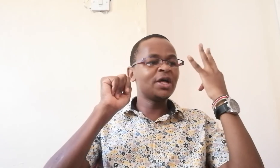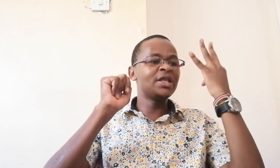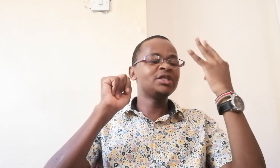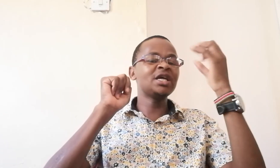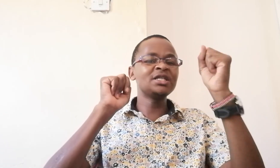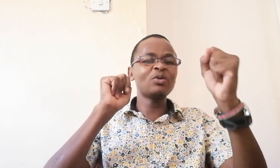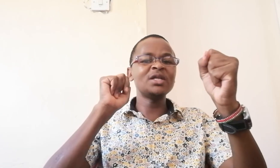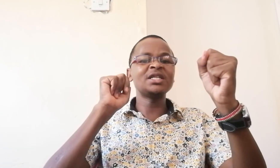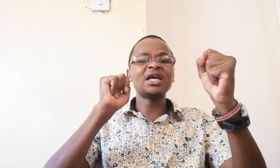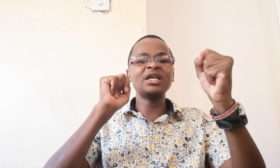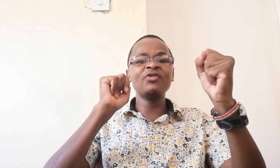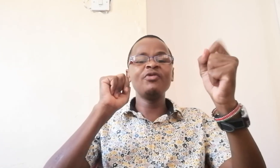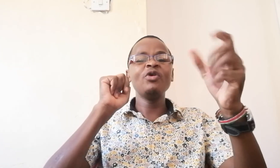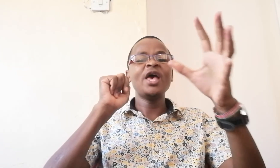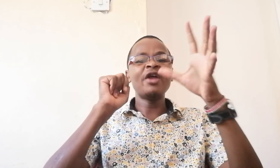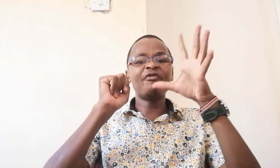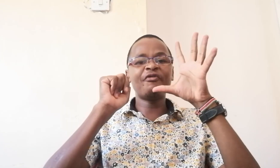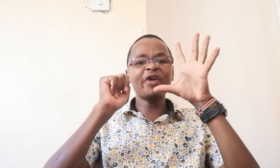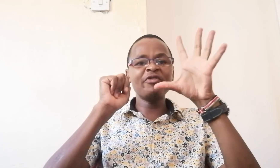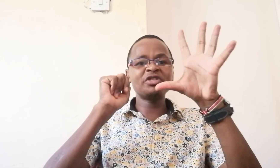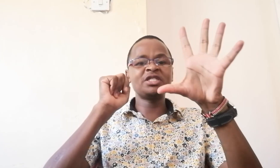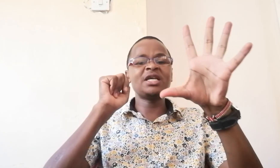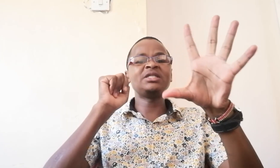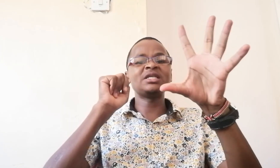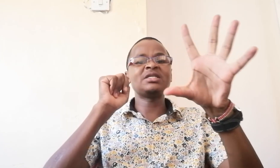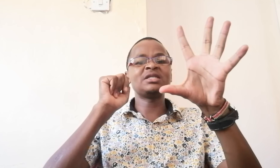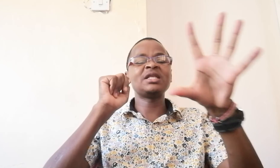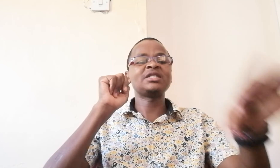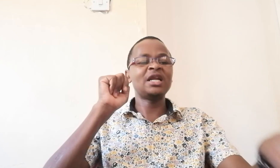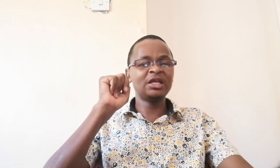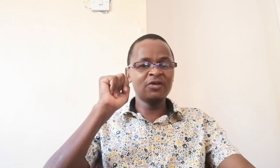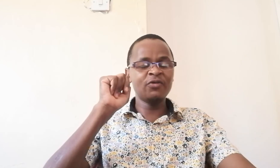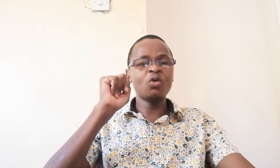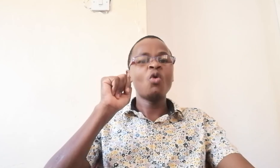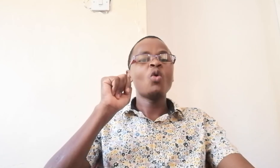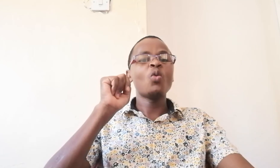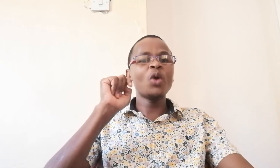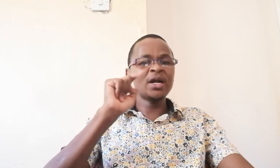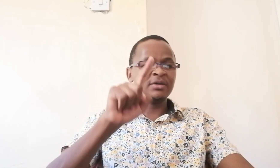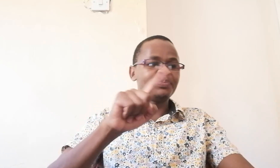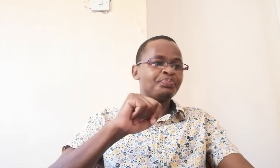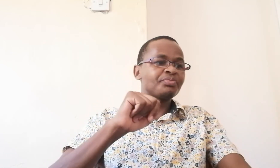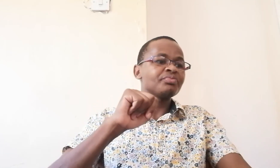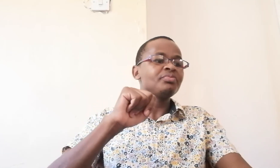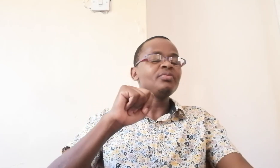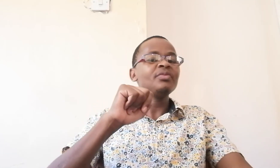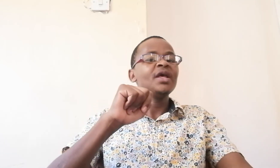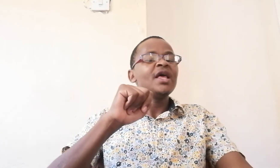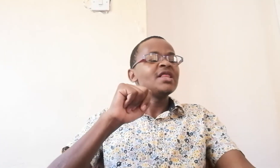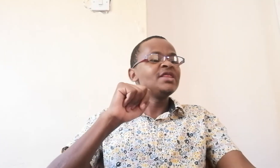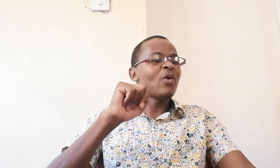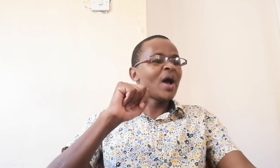the 10th word that I'll give you, and 5 sentences that I'll give you. 1, the